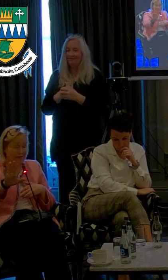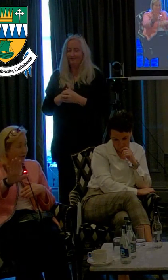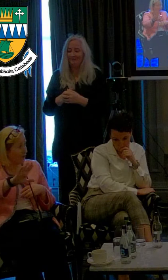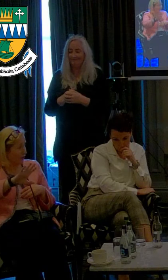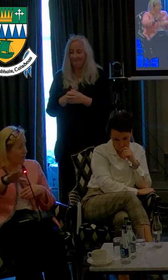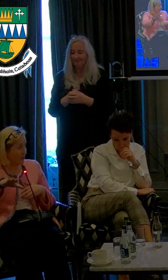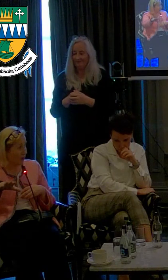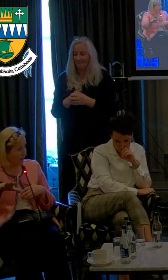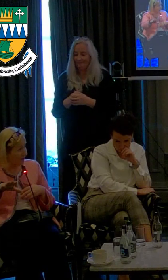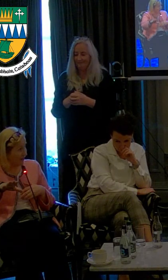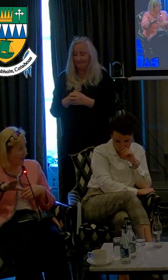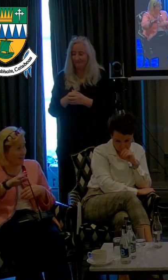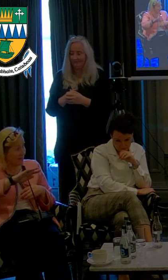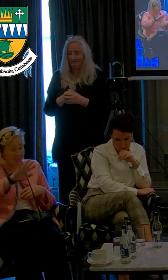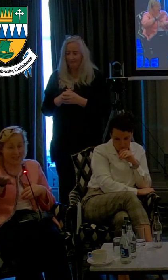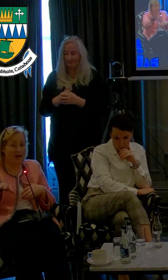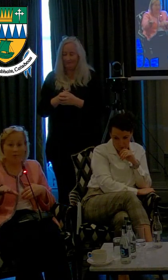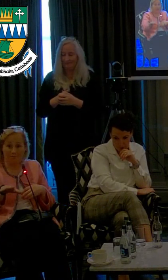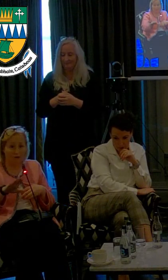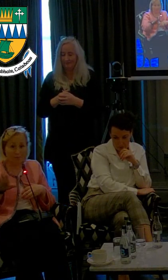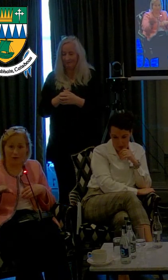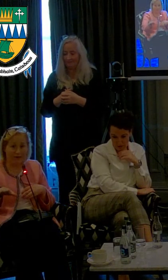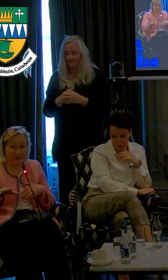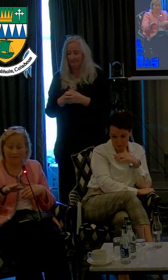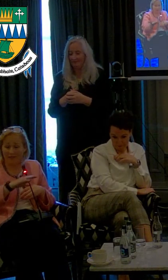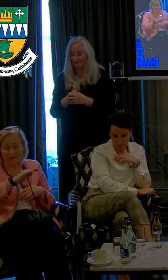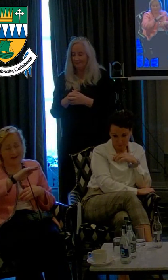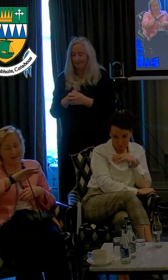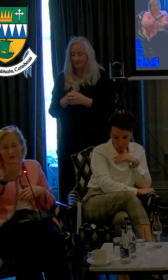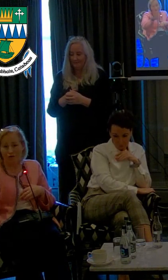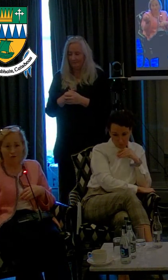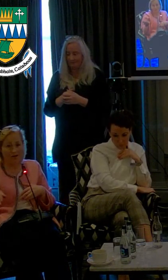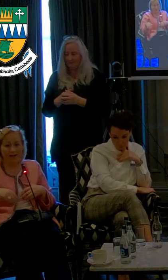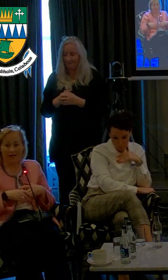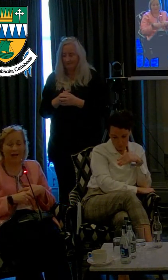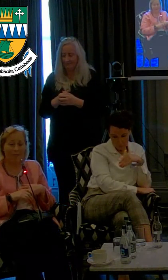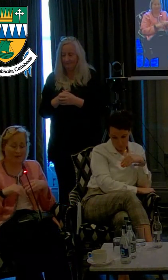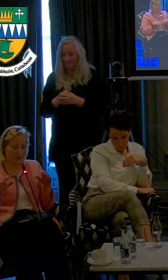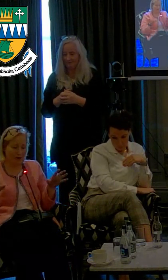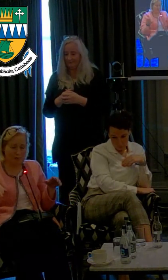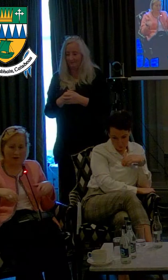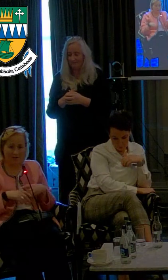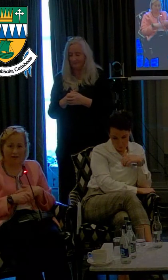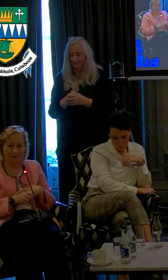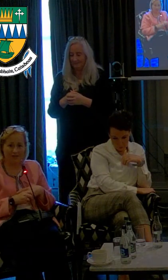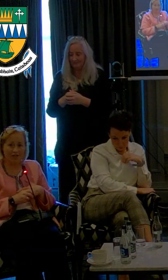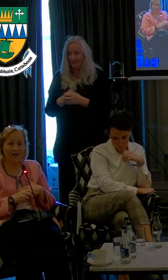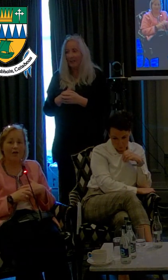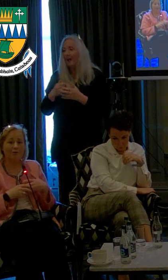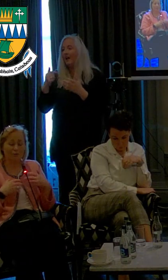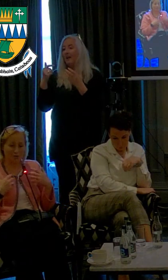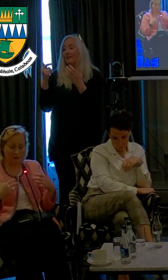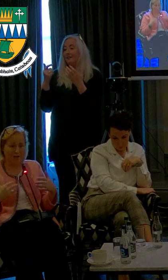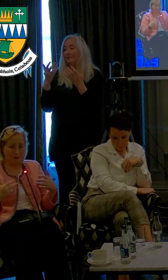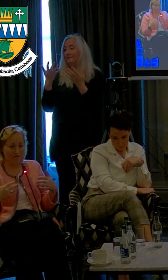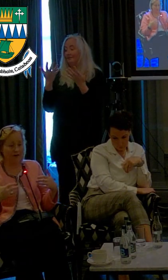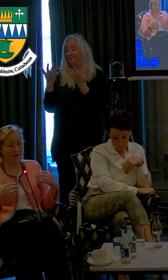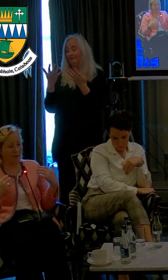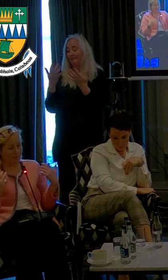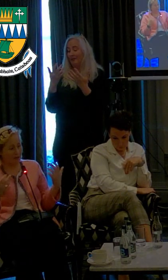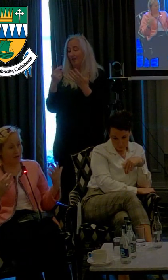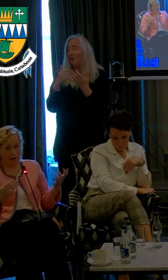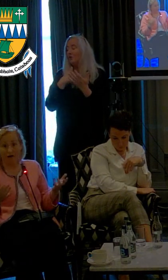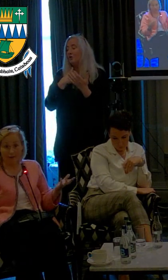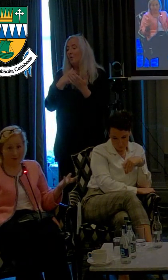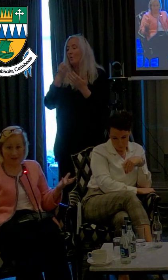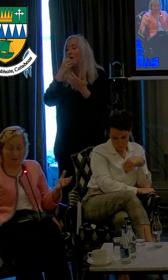people that I was on with, because that did not become an issue. It had absolutely no part in the conversation, but it was really wonderful. And